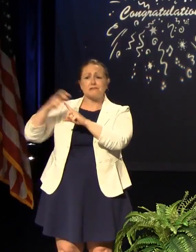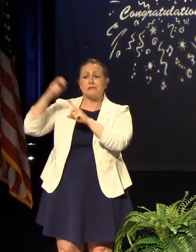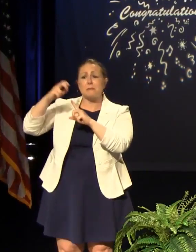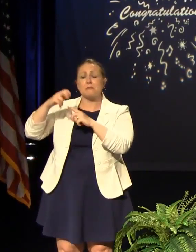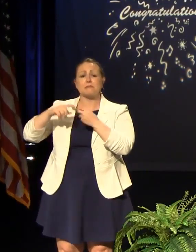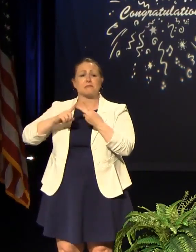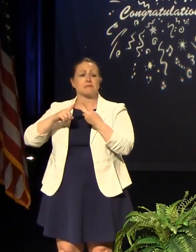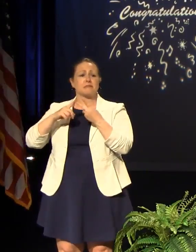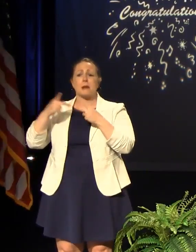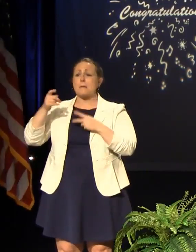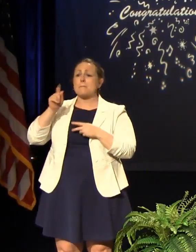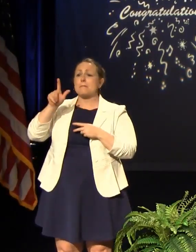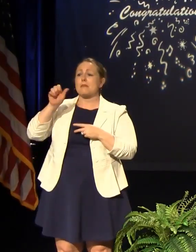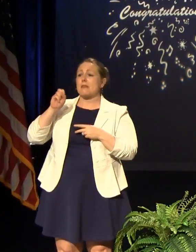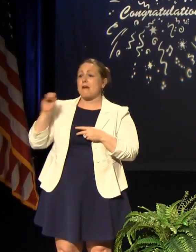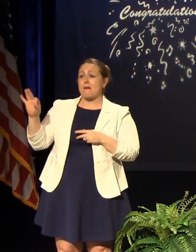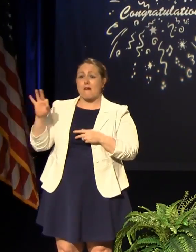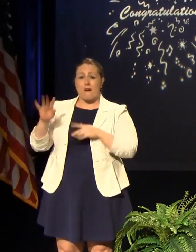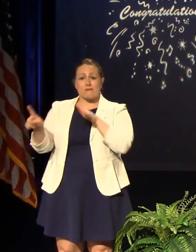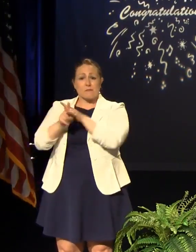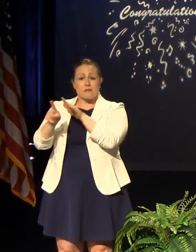appearances, amazing.